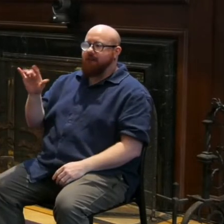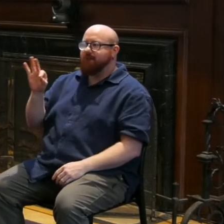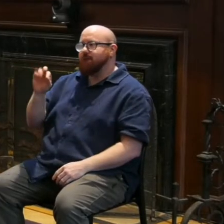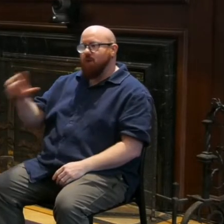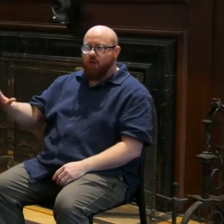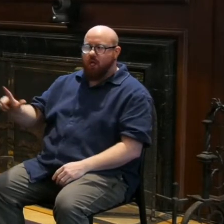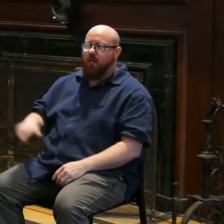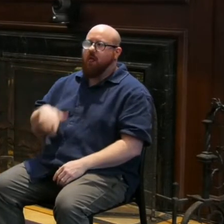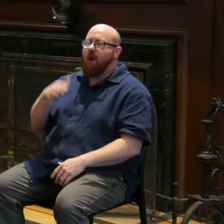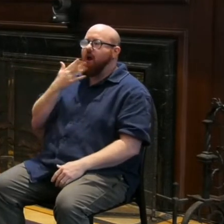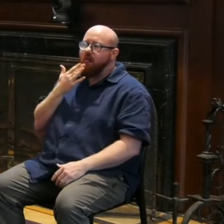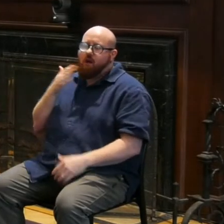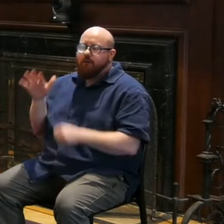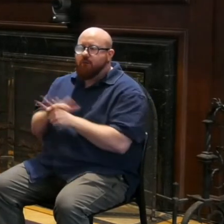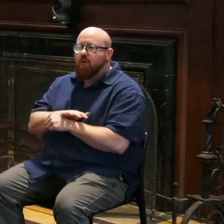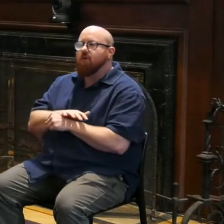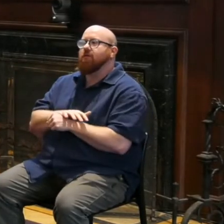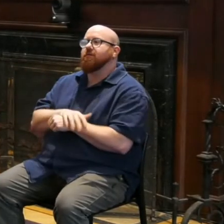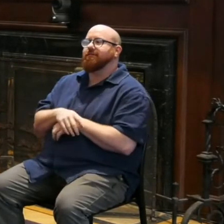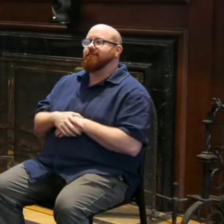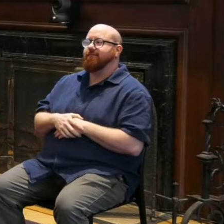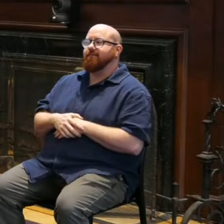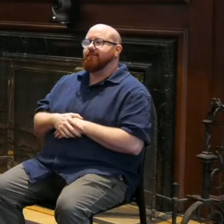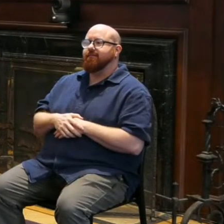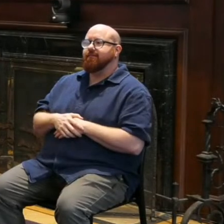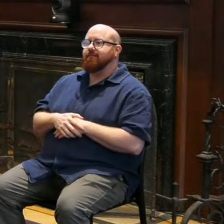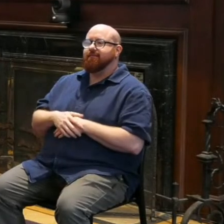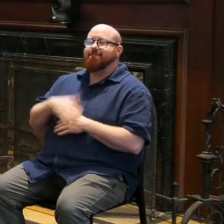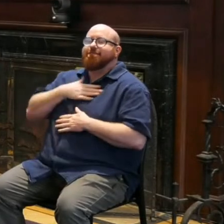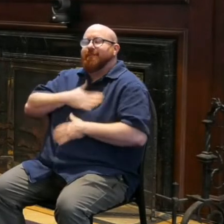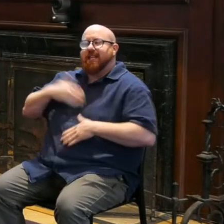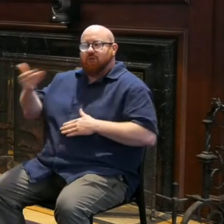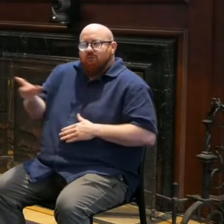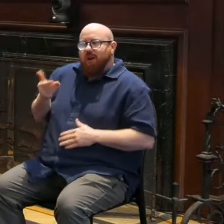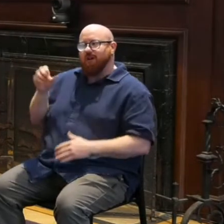heart. Please help me to welcome Shirley Brewer.